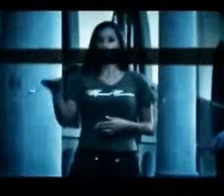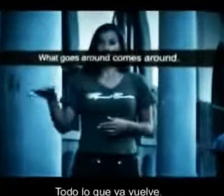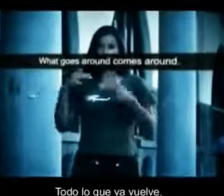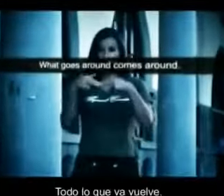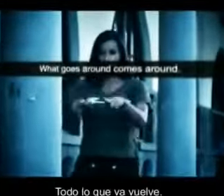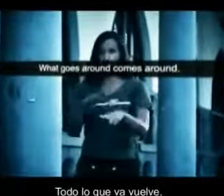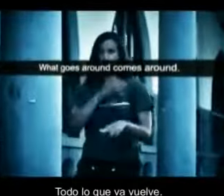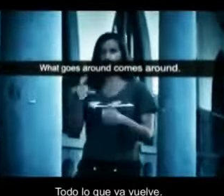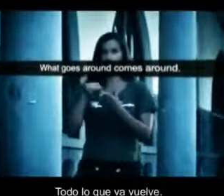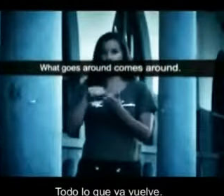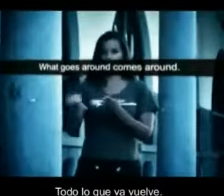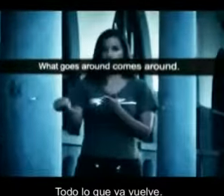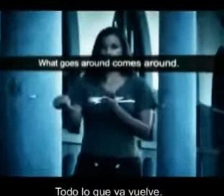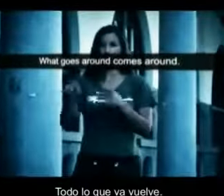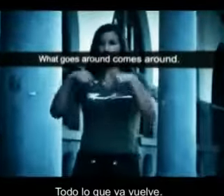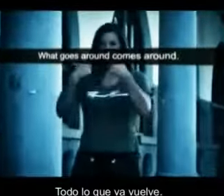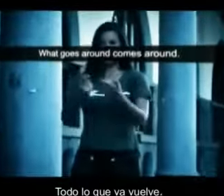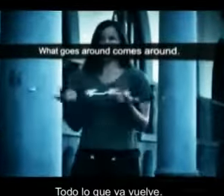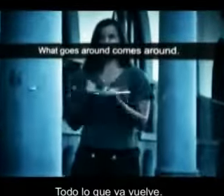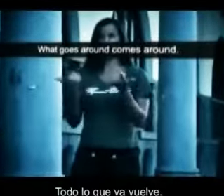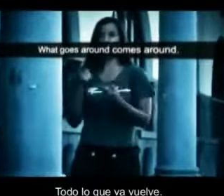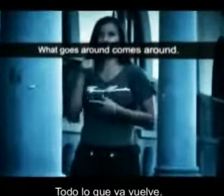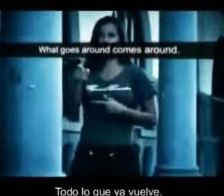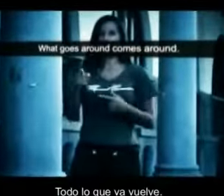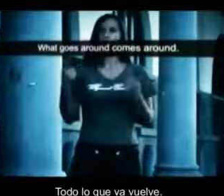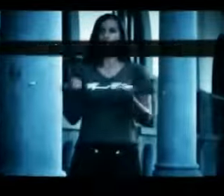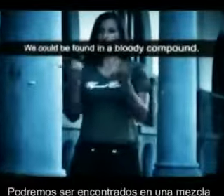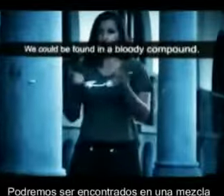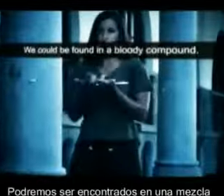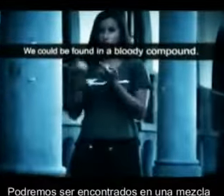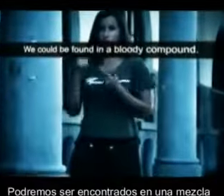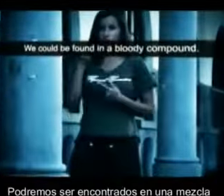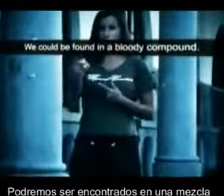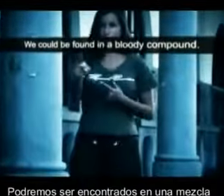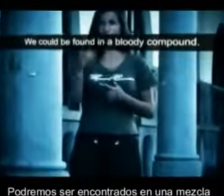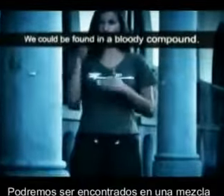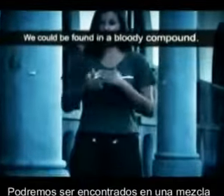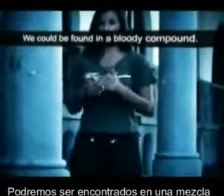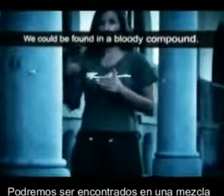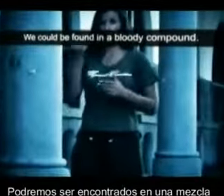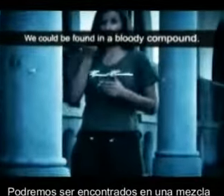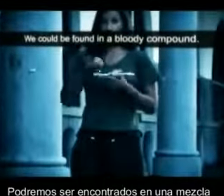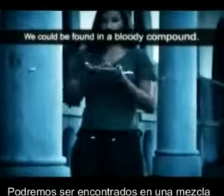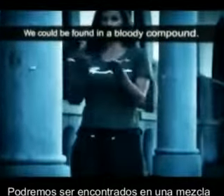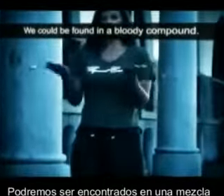What goes around comes around. We could be found in a bloody